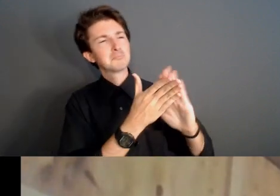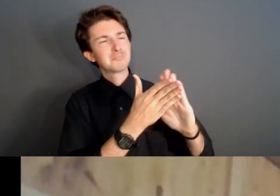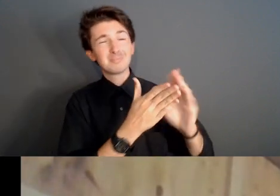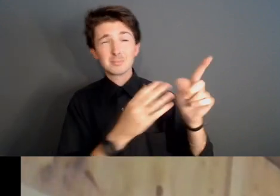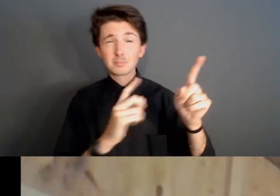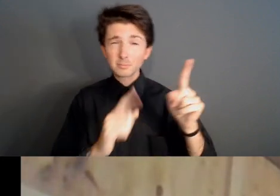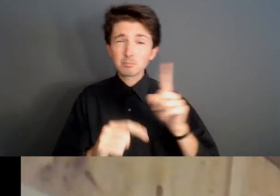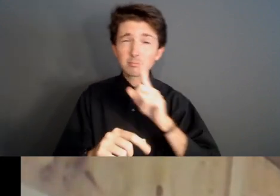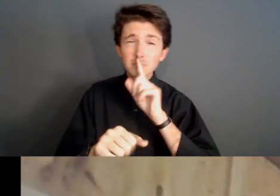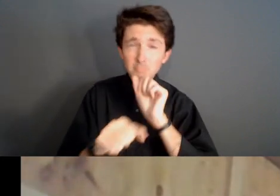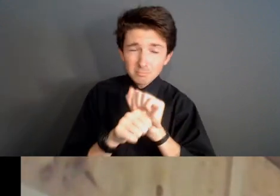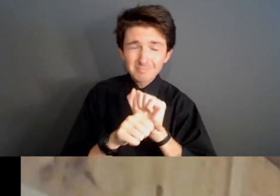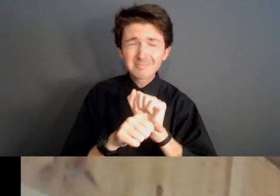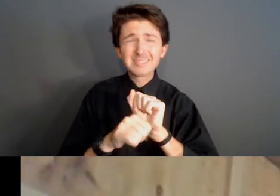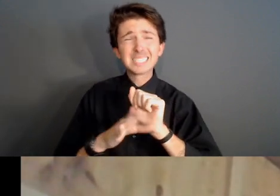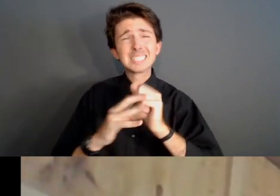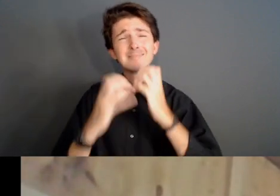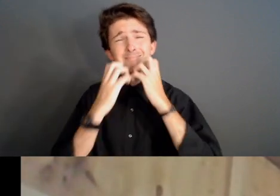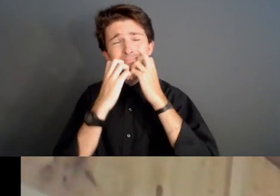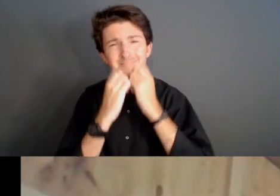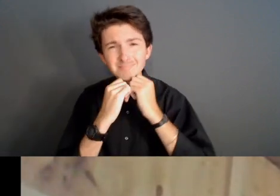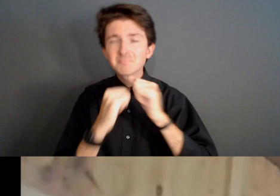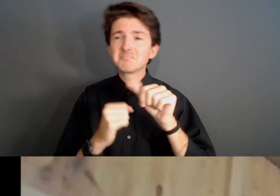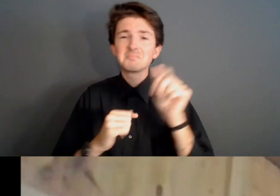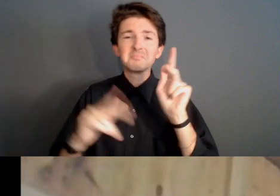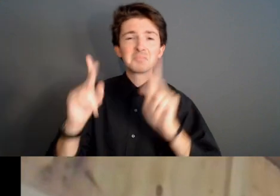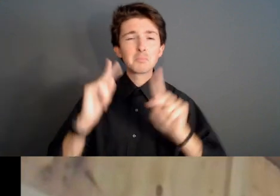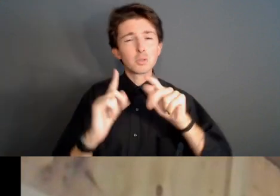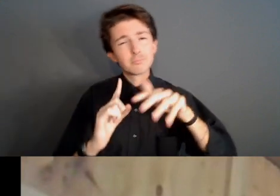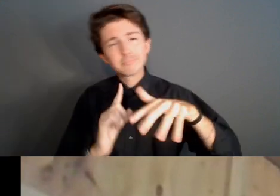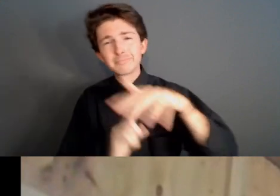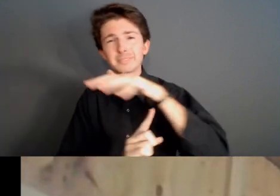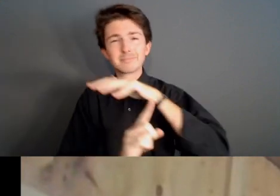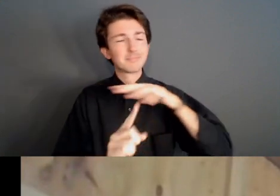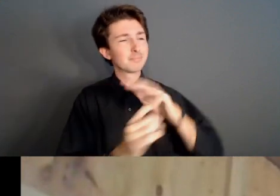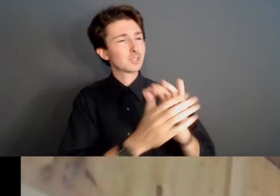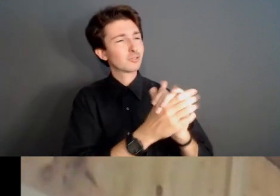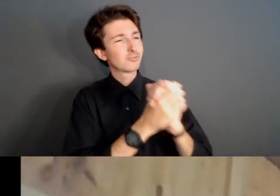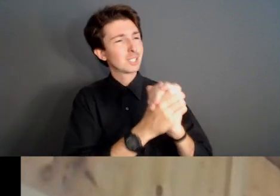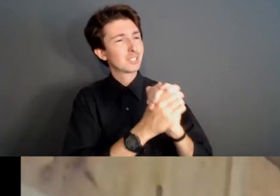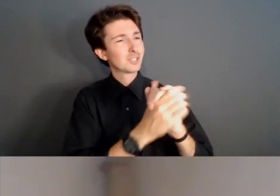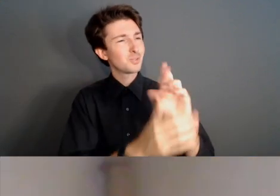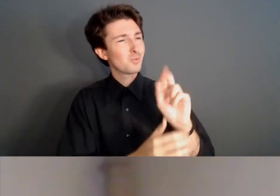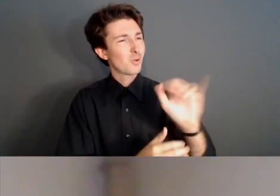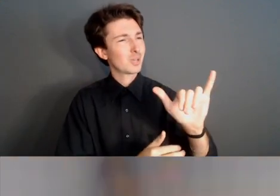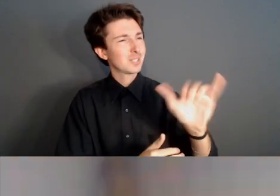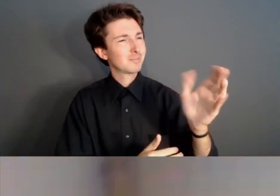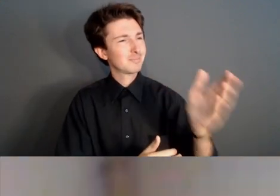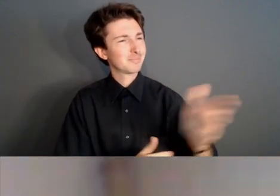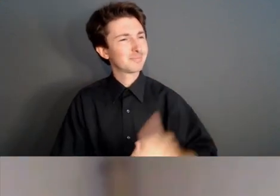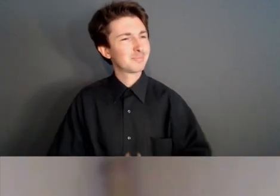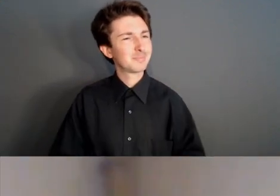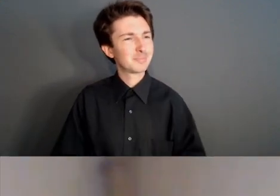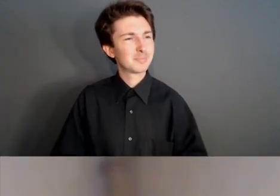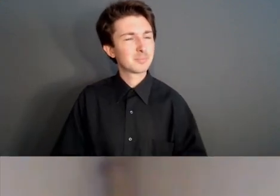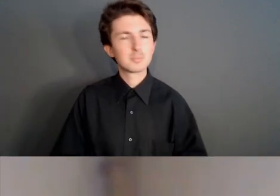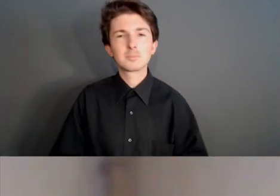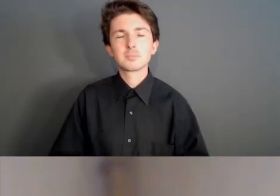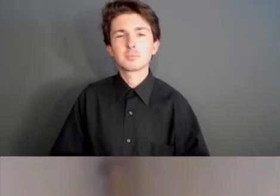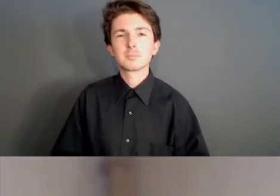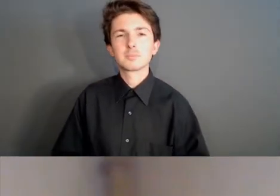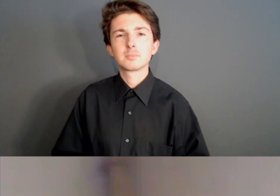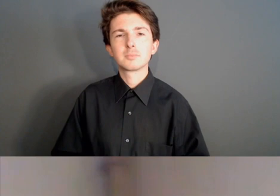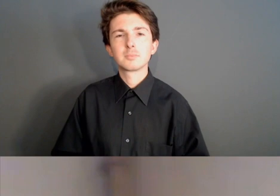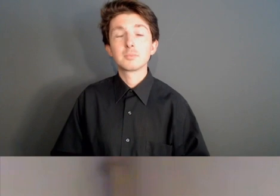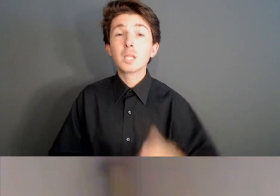others and goes out of his way to help others around him. Congratulations, Roy. Hi, everyone. Thanks for this